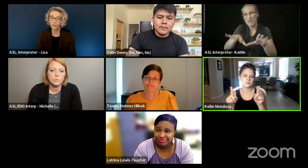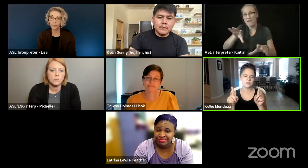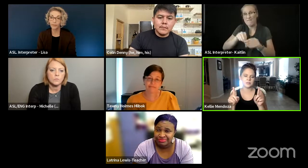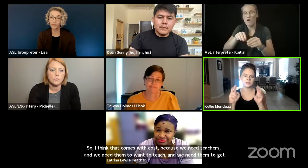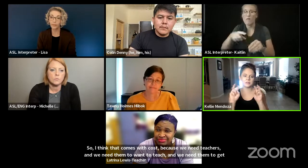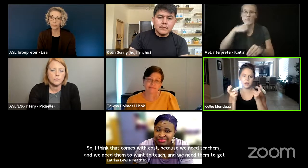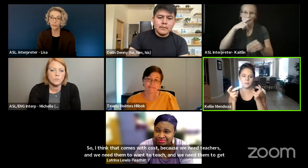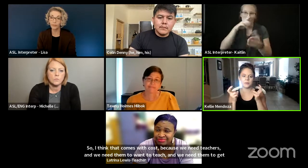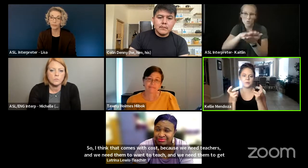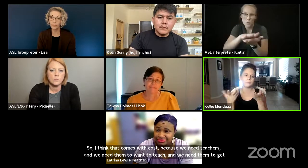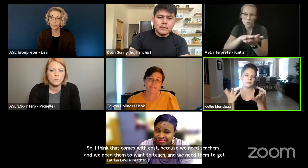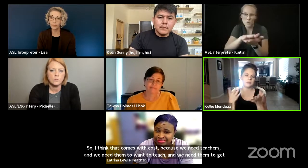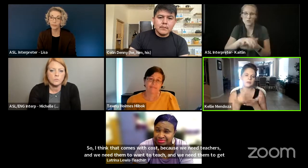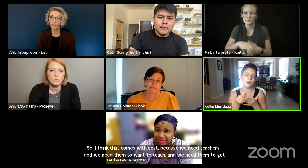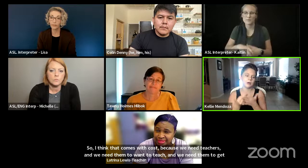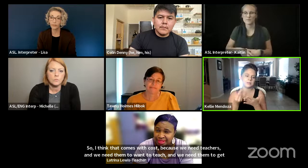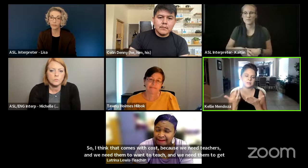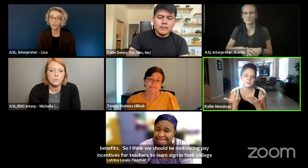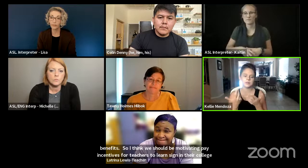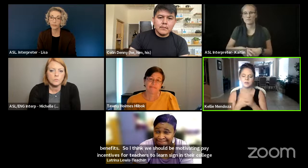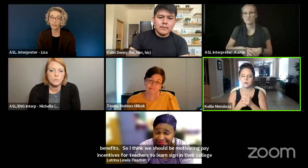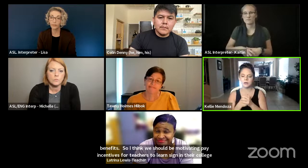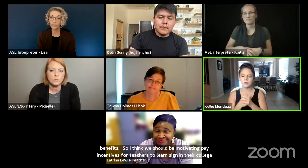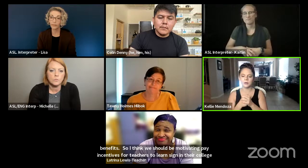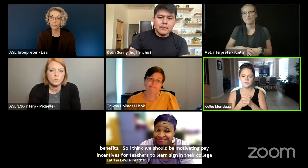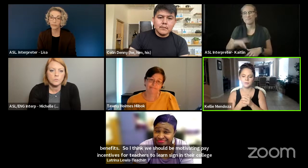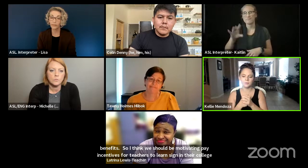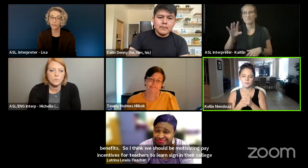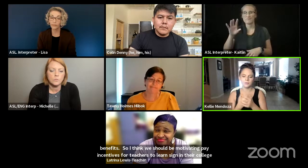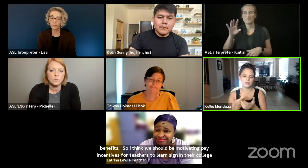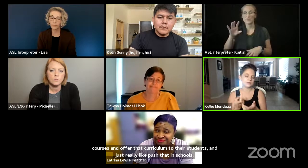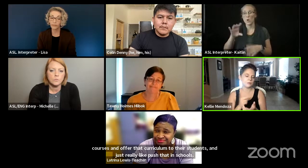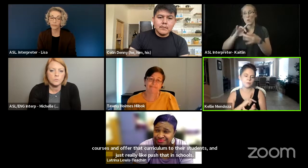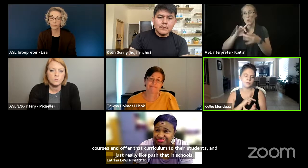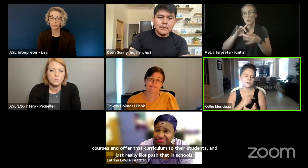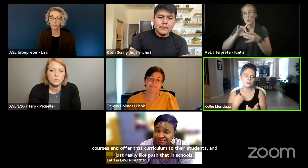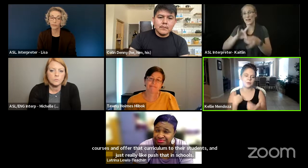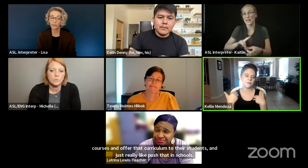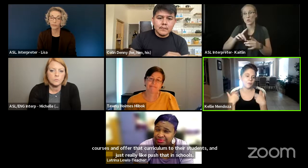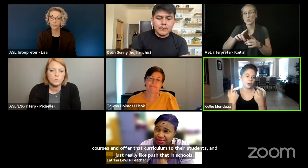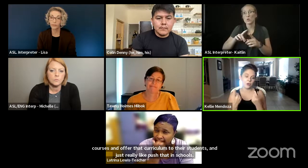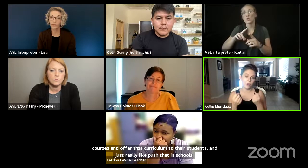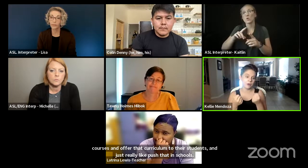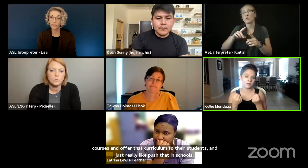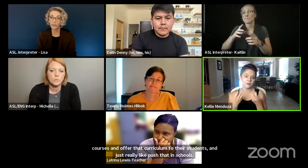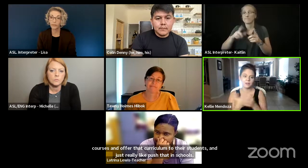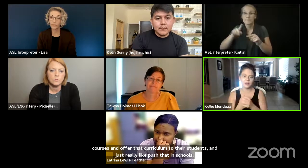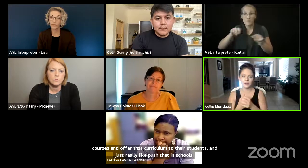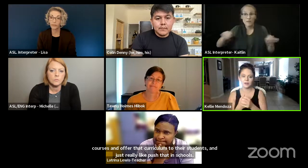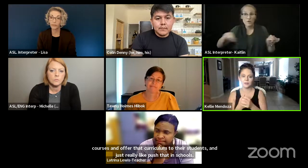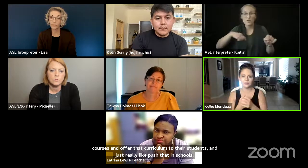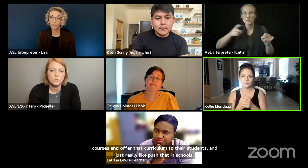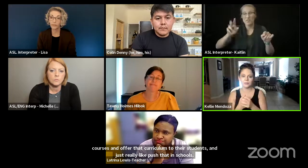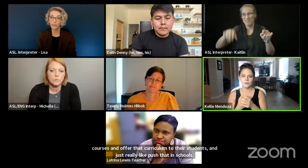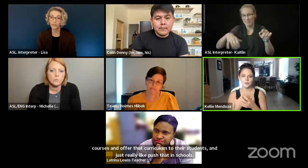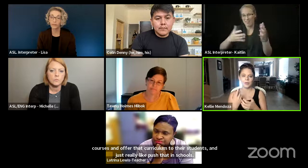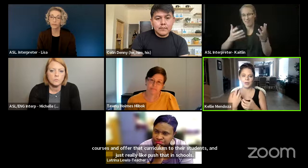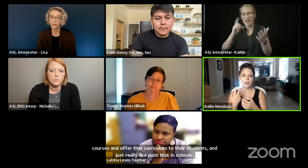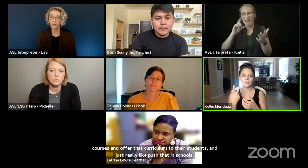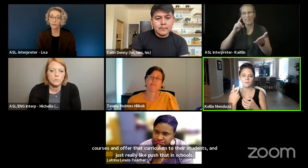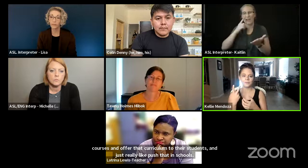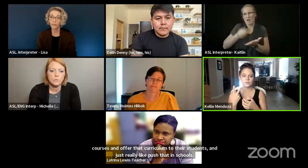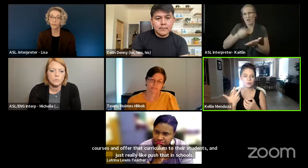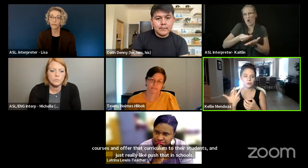the diversity topic would be cost. Like I said, we have one car.